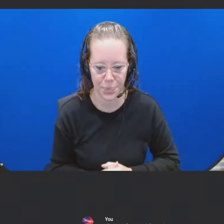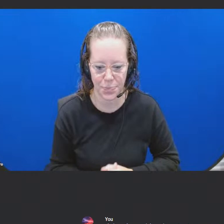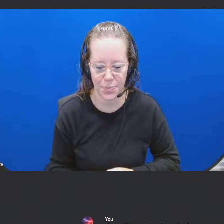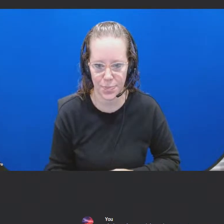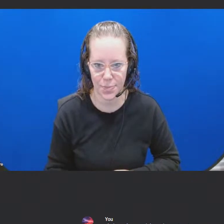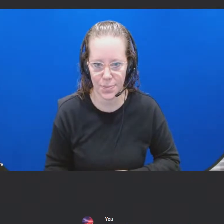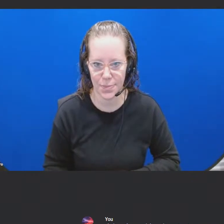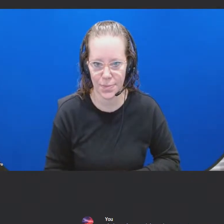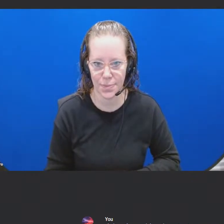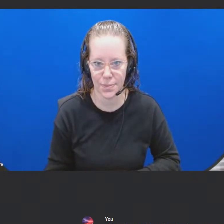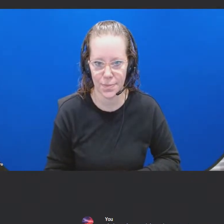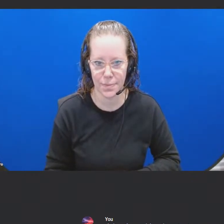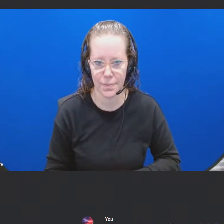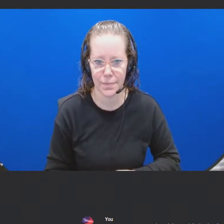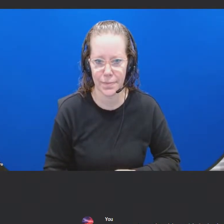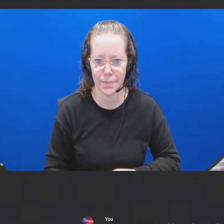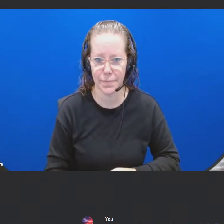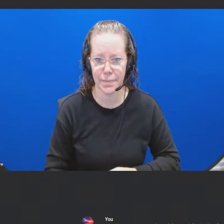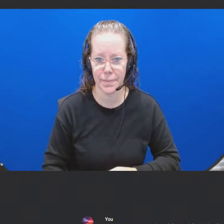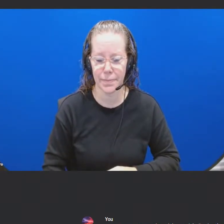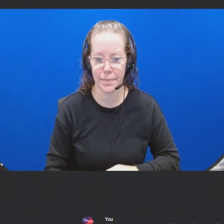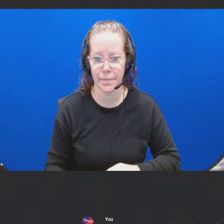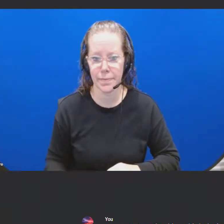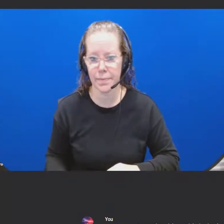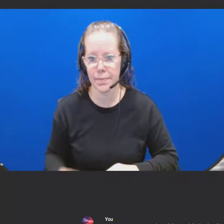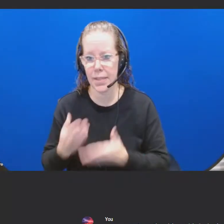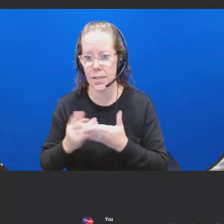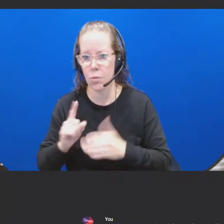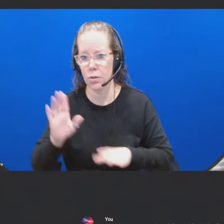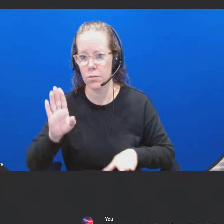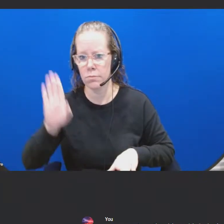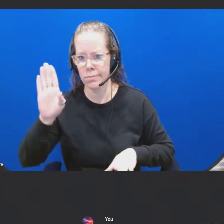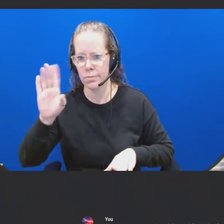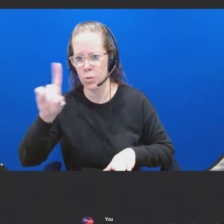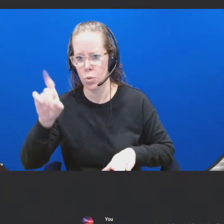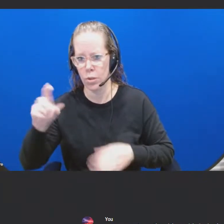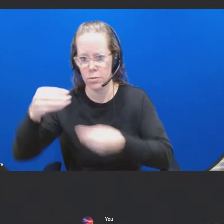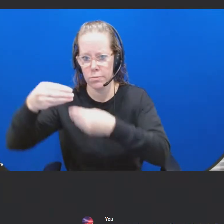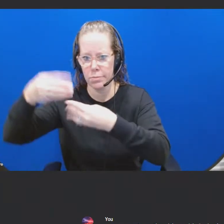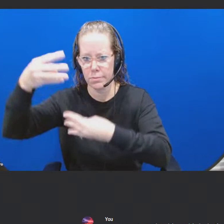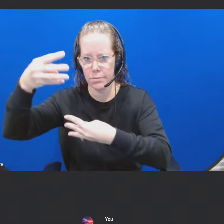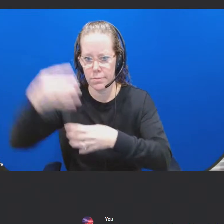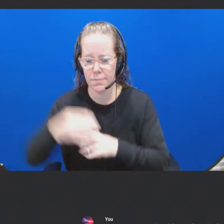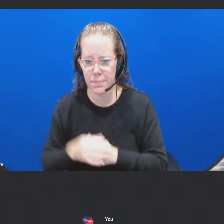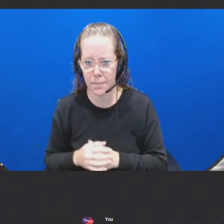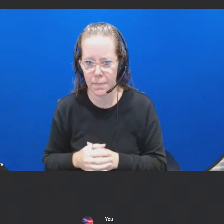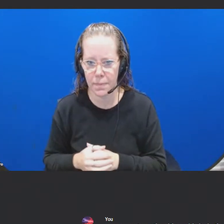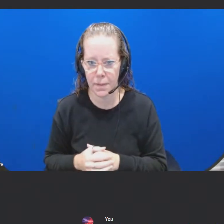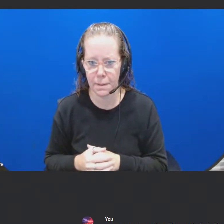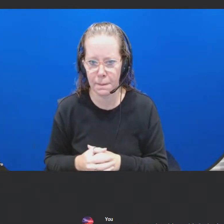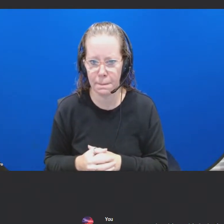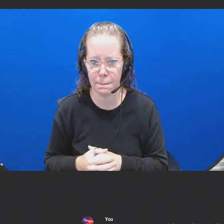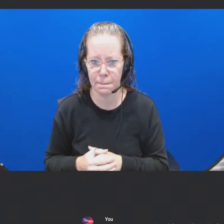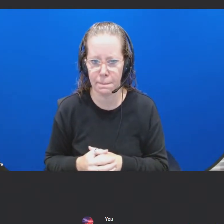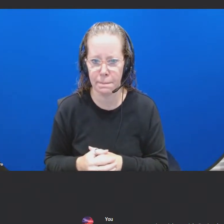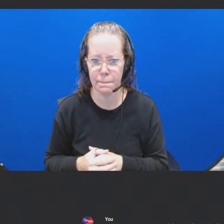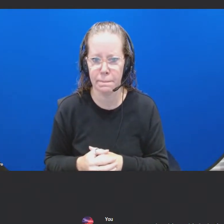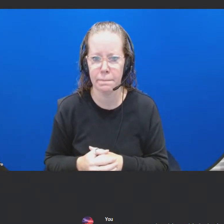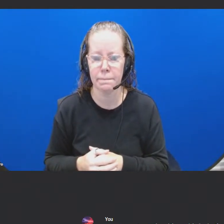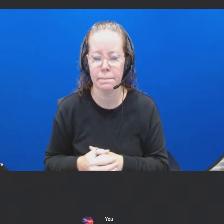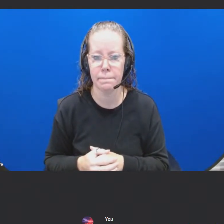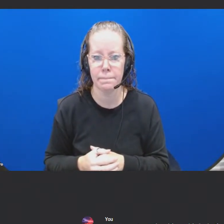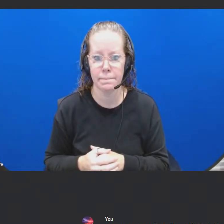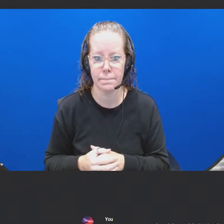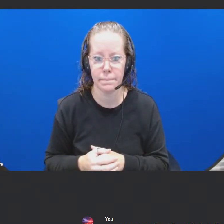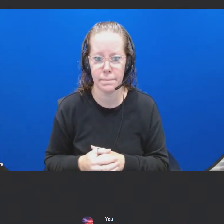Question and answer part. then, There's a lot of questions. oh, sorry, Just I remind can't. me- Just remind me for the new- So,